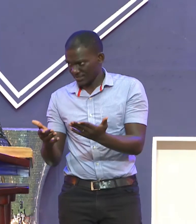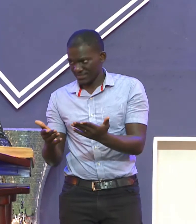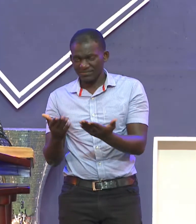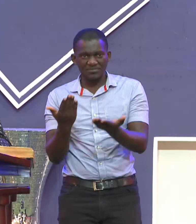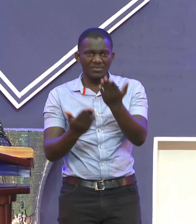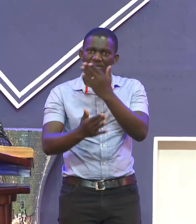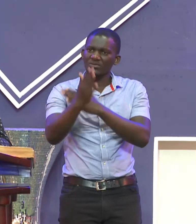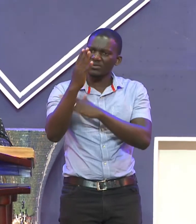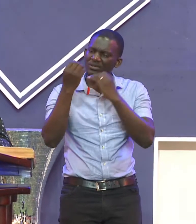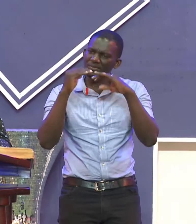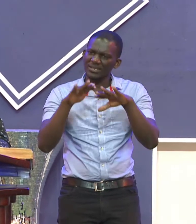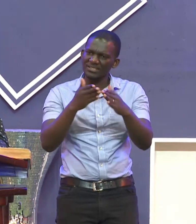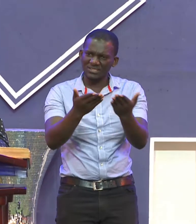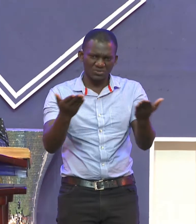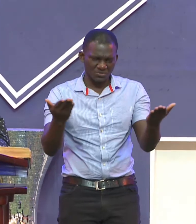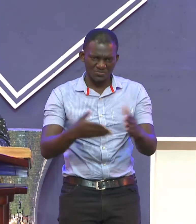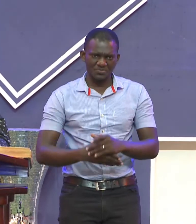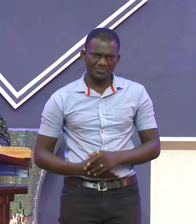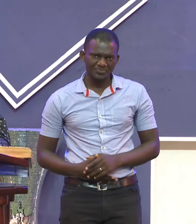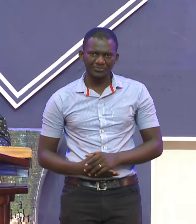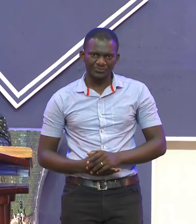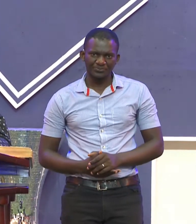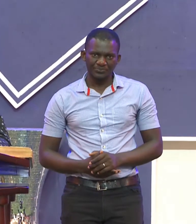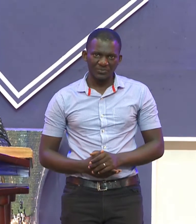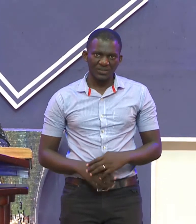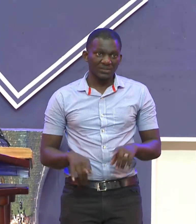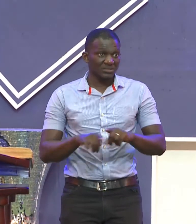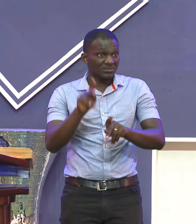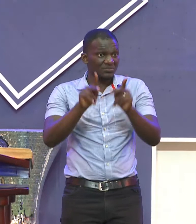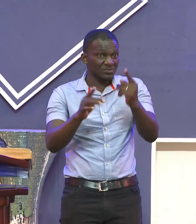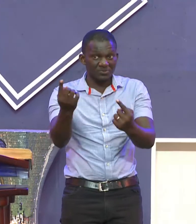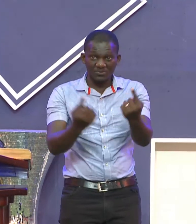the Lord bless you wherever you are.